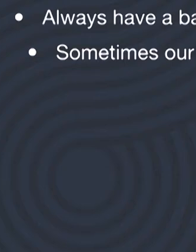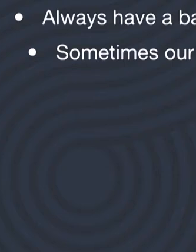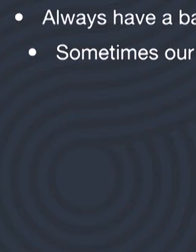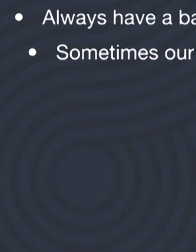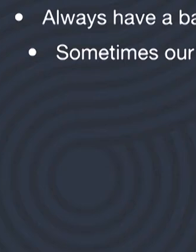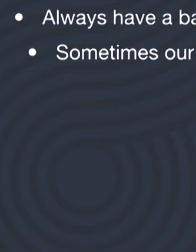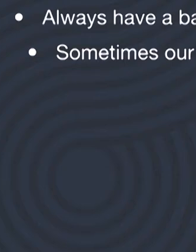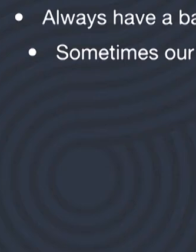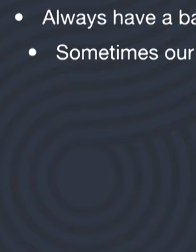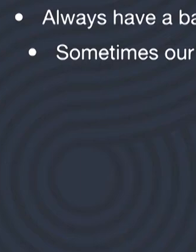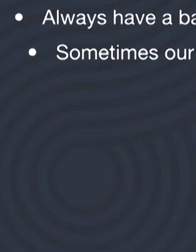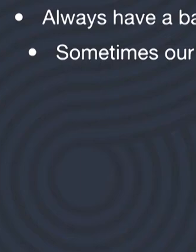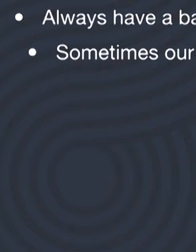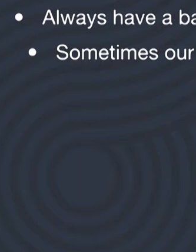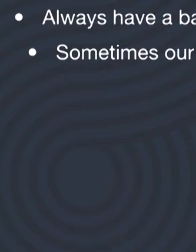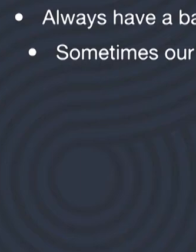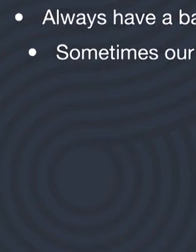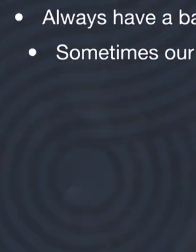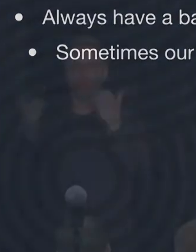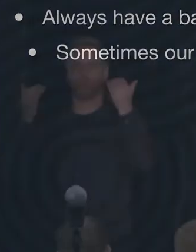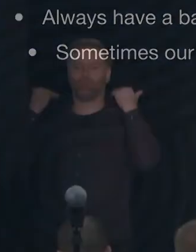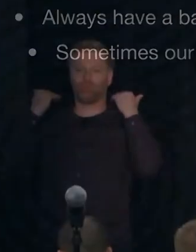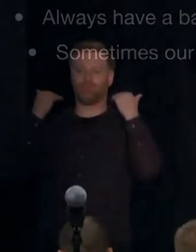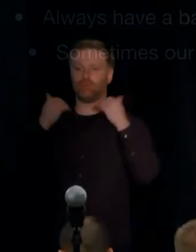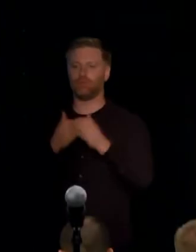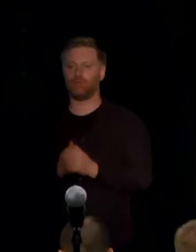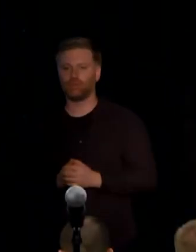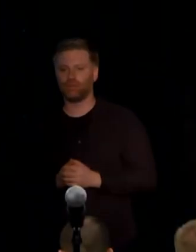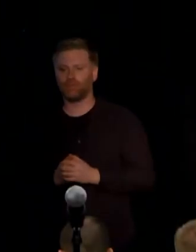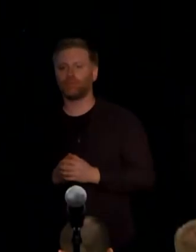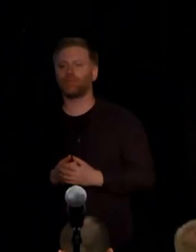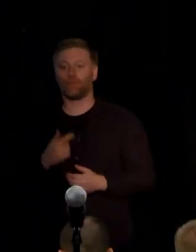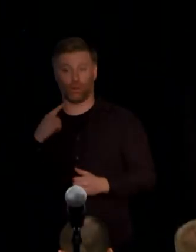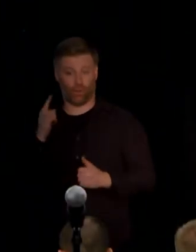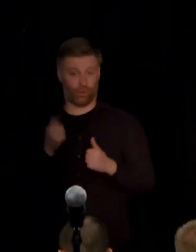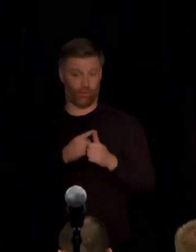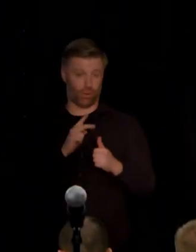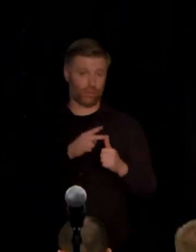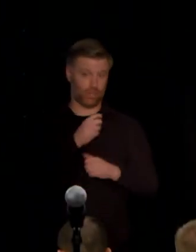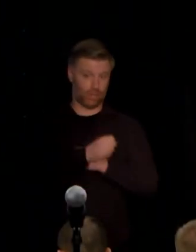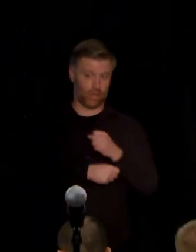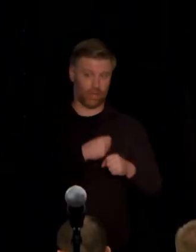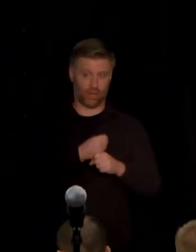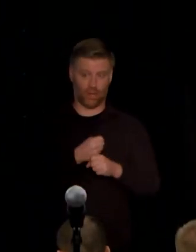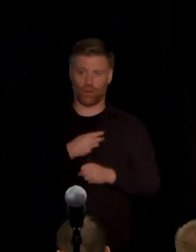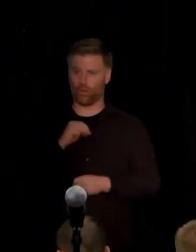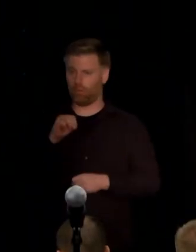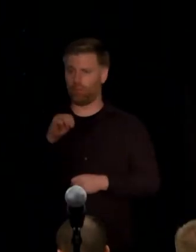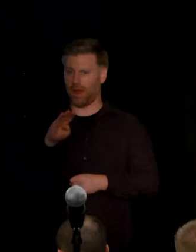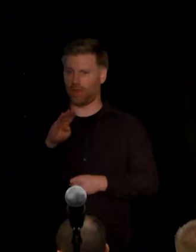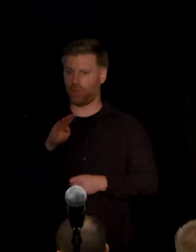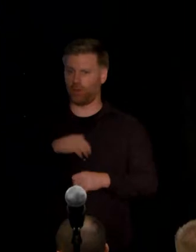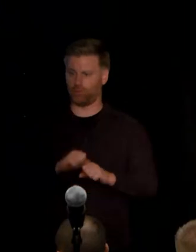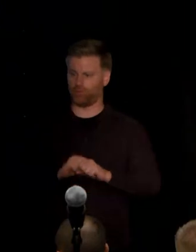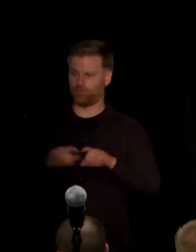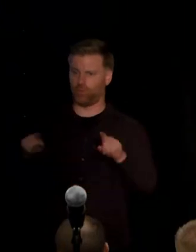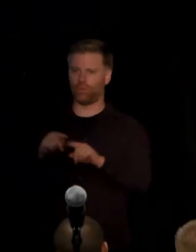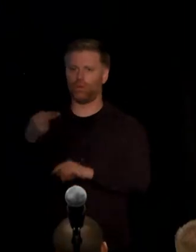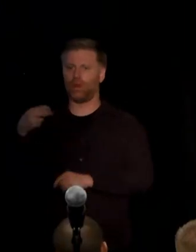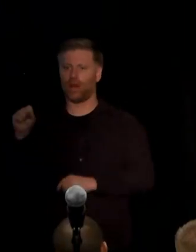for example, one of our backup plans, the first year first and second year actually that we rolled out MacBooks to our high school,